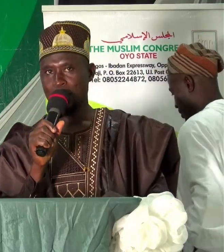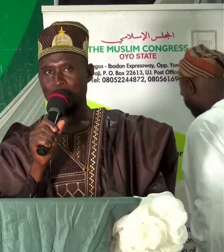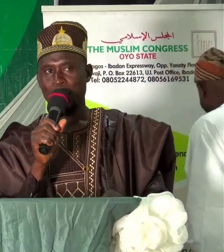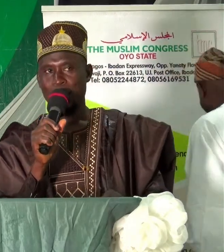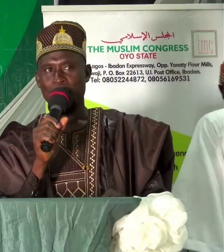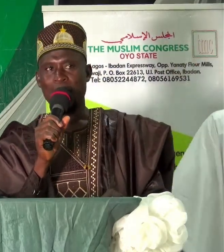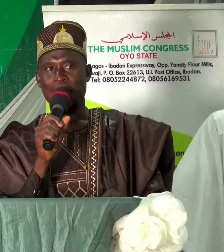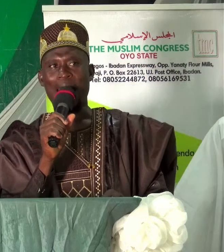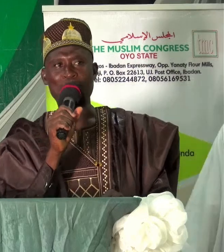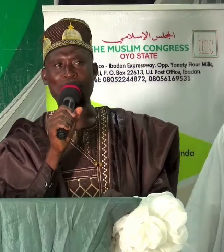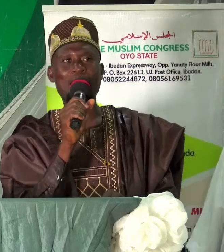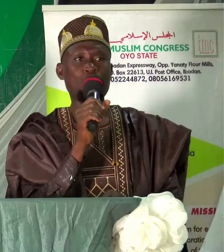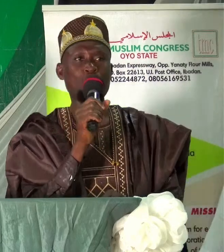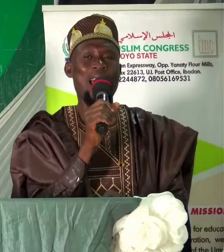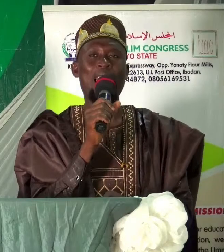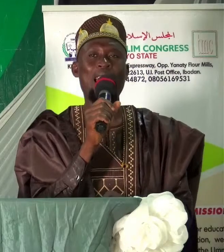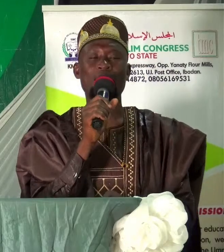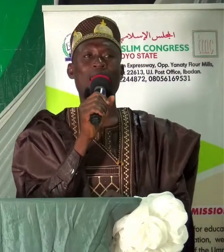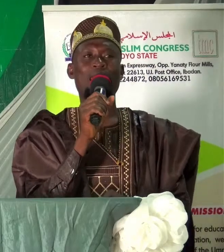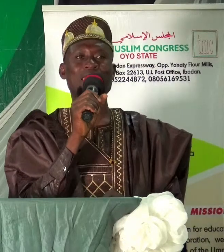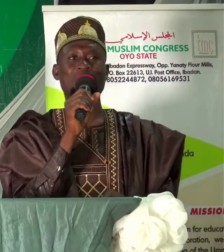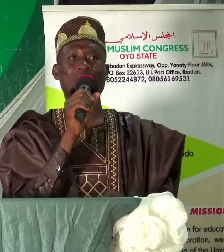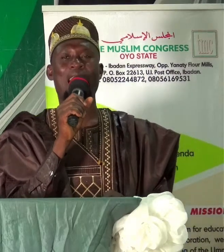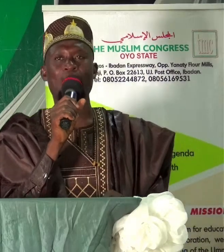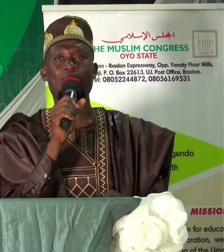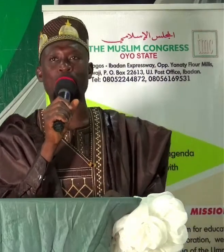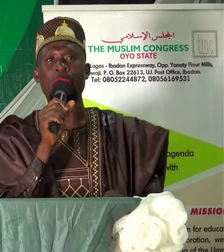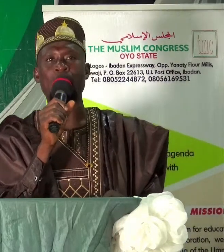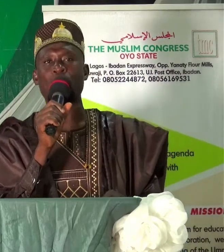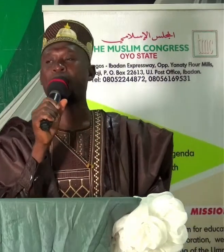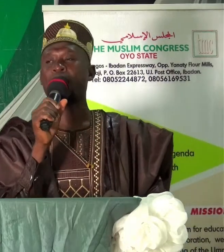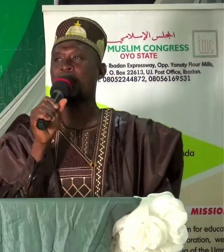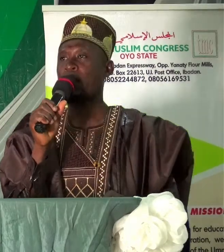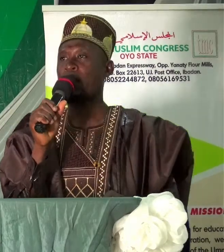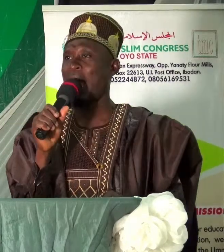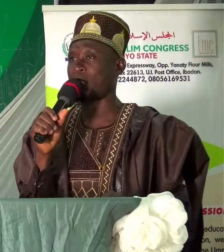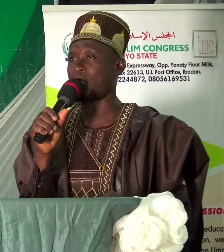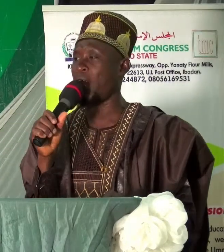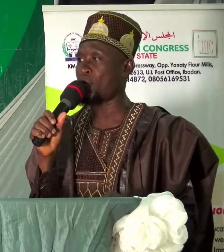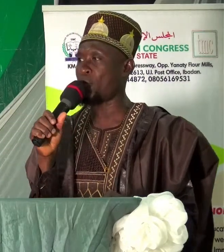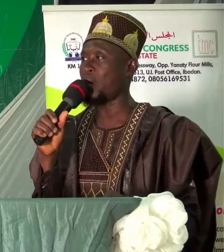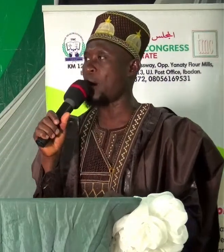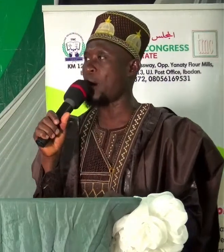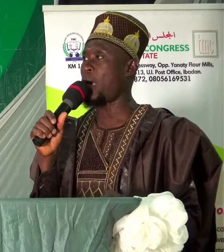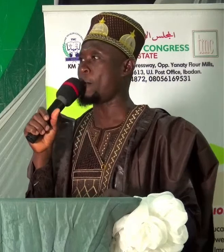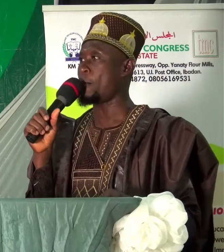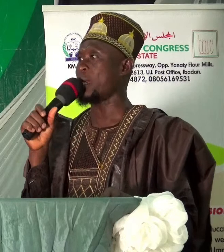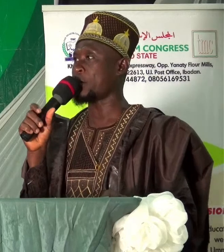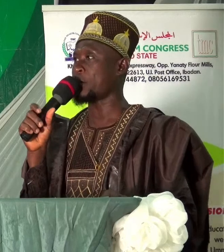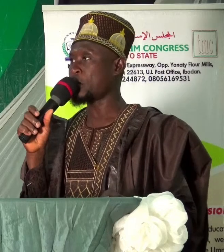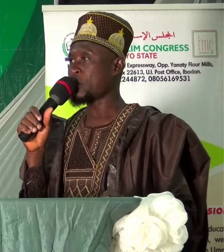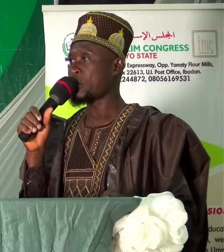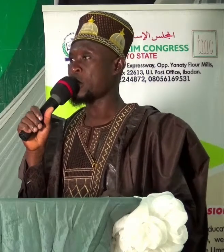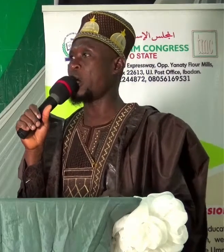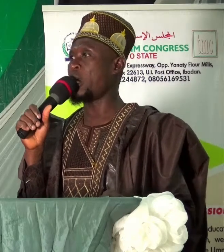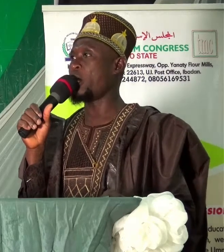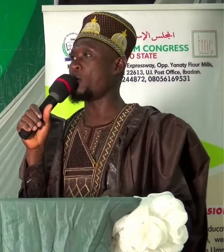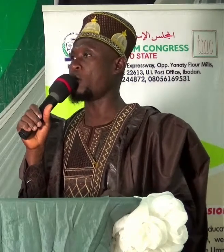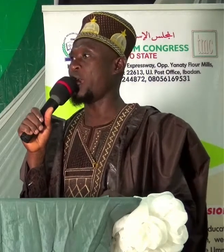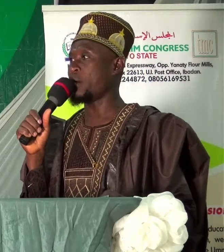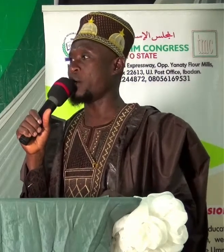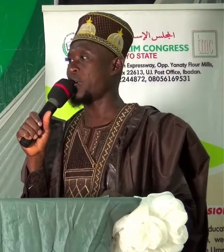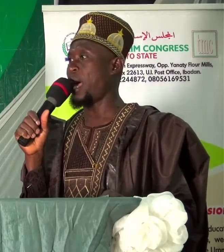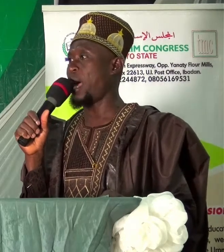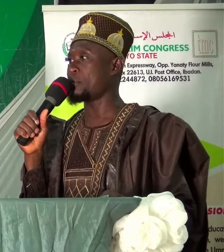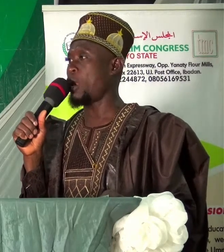wasallam abi ye dupe asifisi alekun yi toro alekun ki ati ala fun nabiyyu muhammad sallallahu alayhi